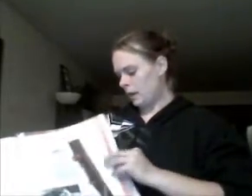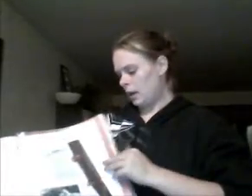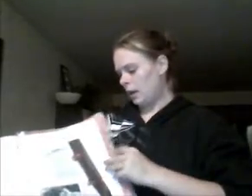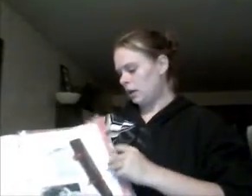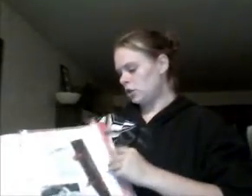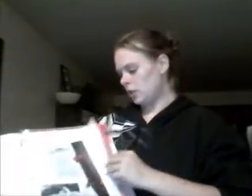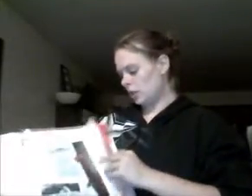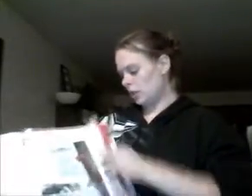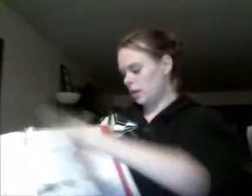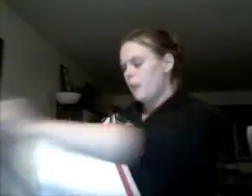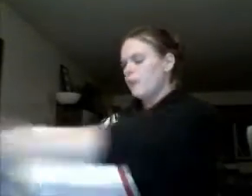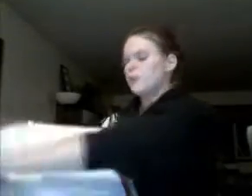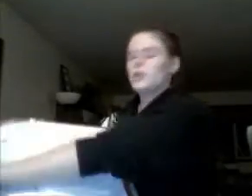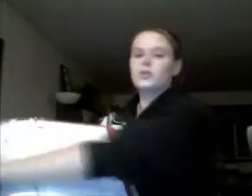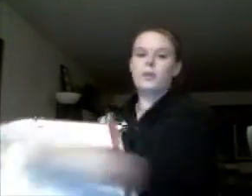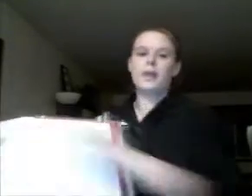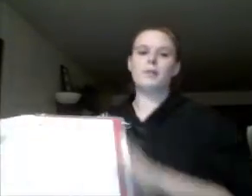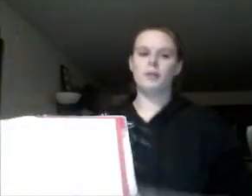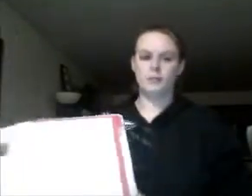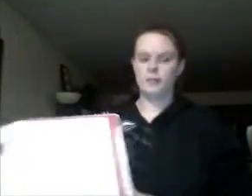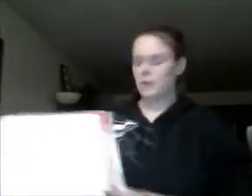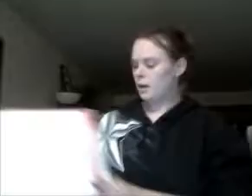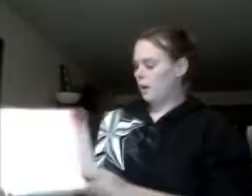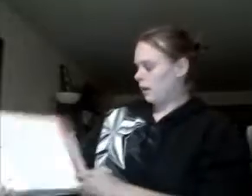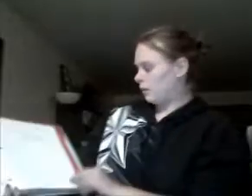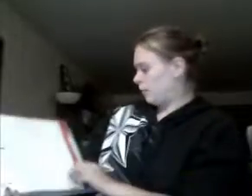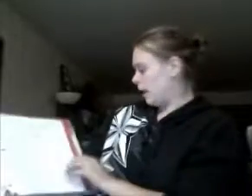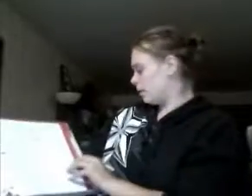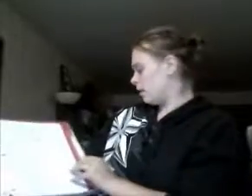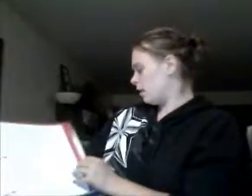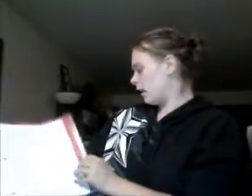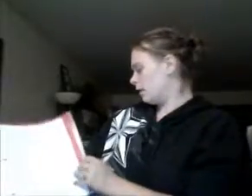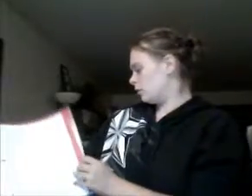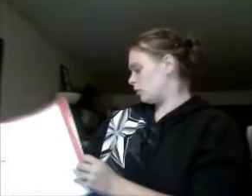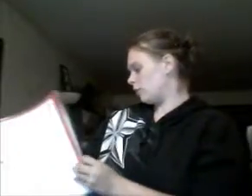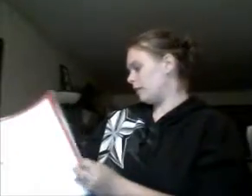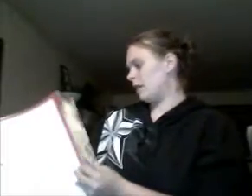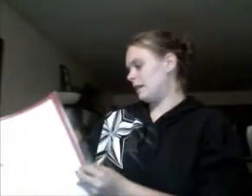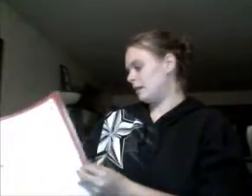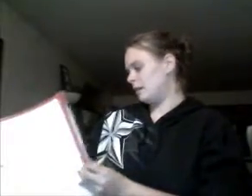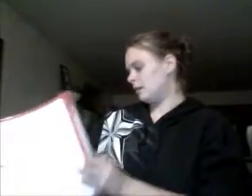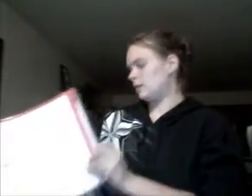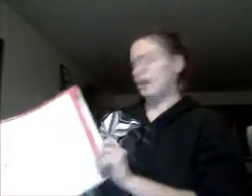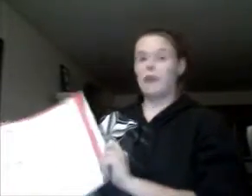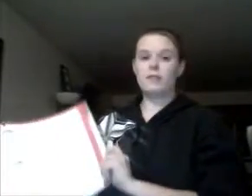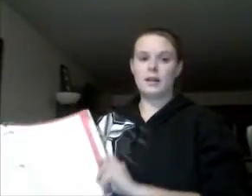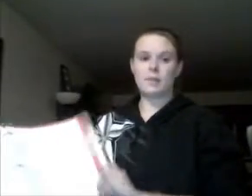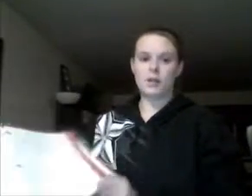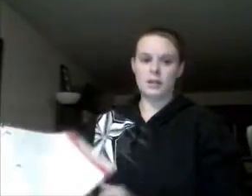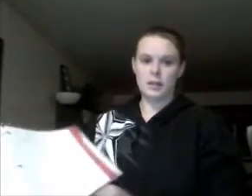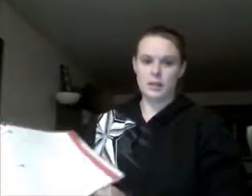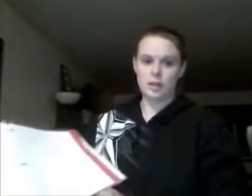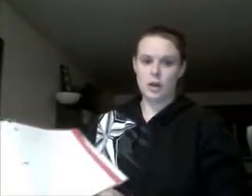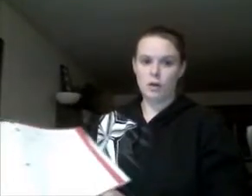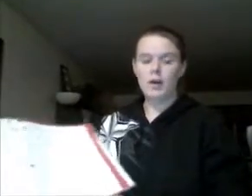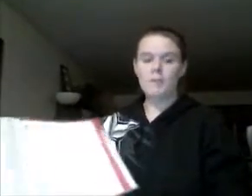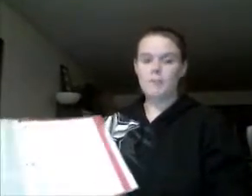In each section, there's also paper. The paper I use to write down ideas, everything I'm going to need to know,